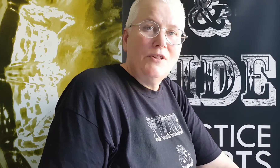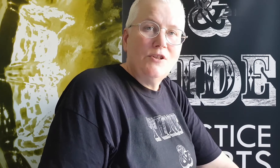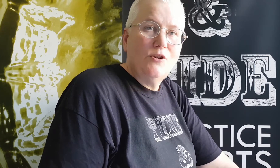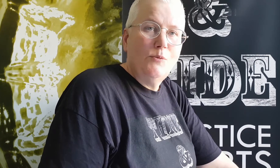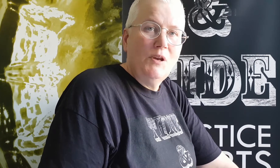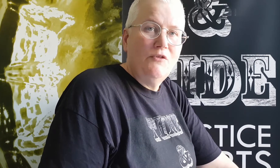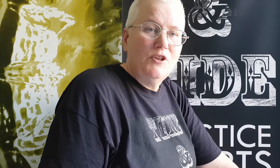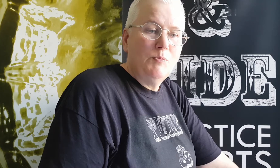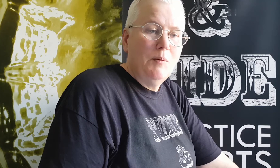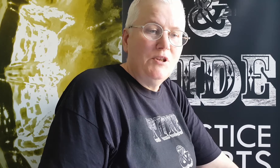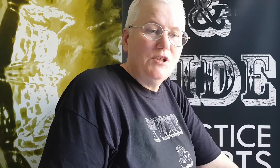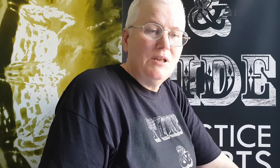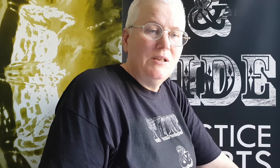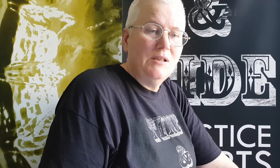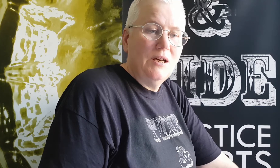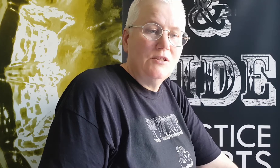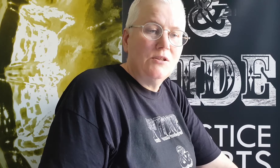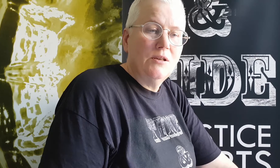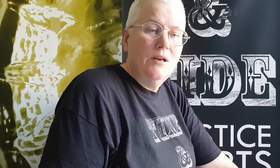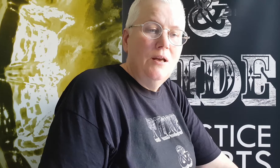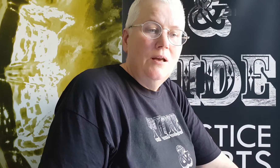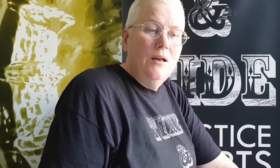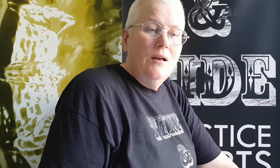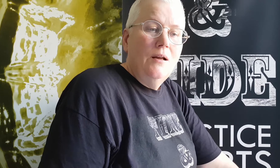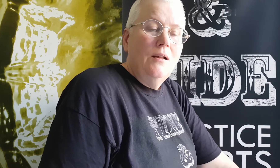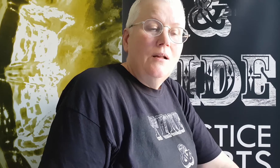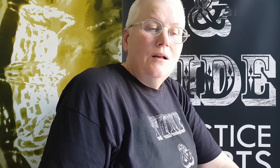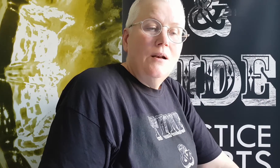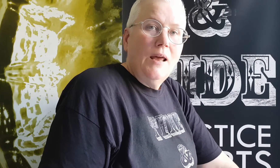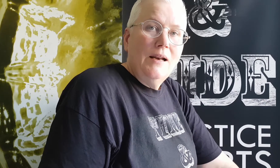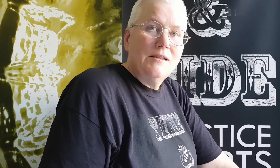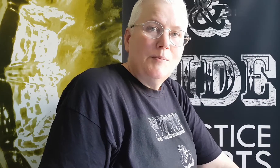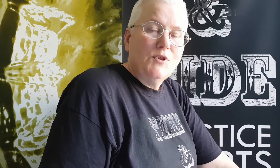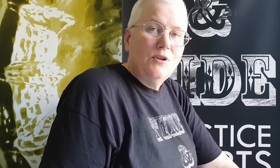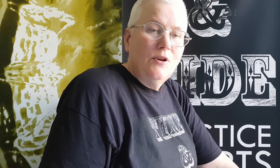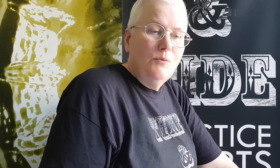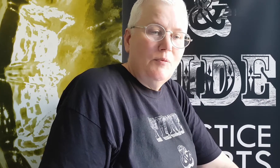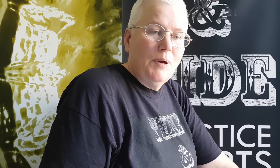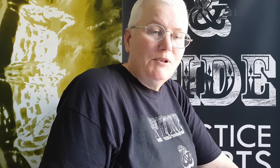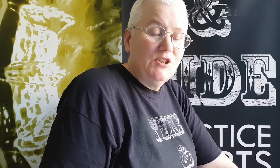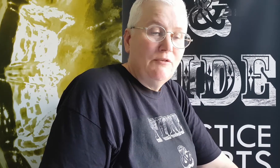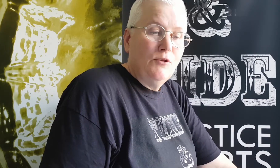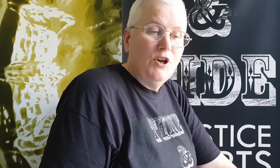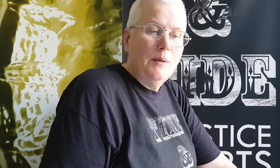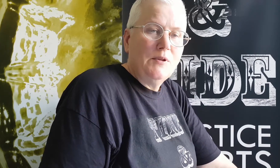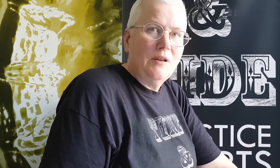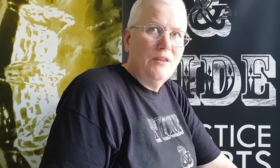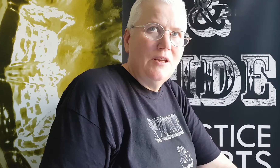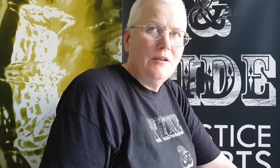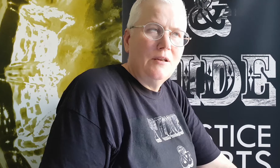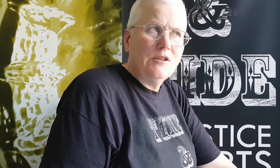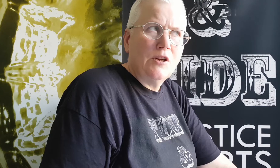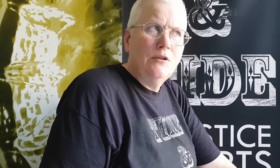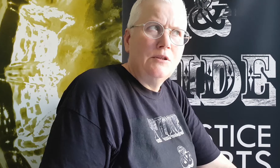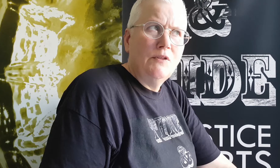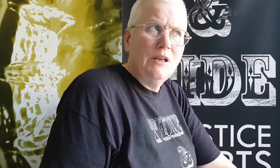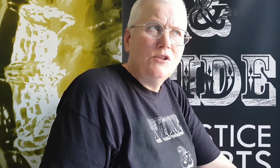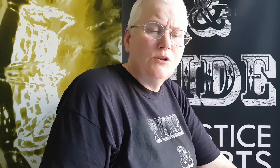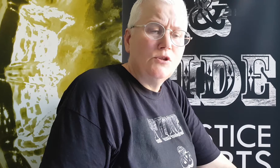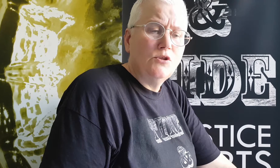who we first published in Dusk, Layla Sumpton, who we've published several times, I think exclusively in Solstice Shorts,